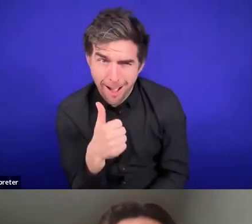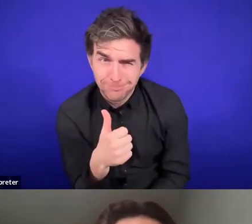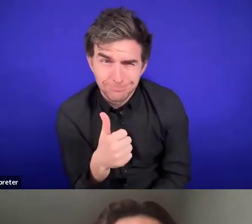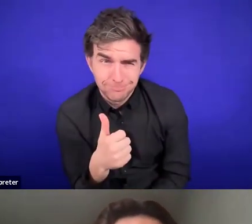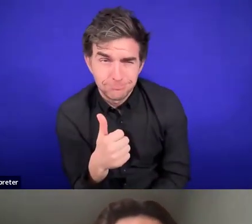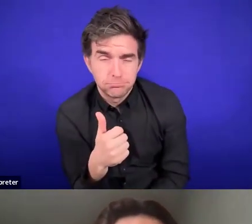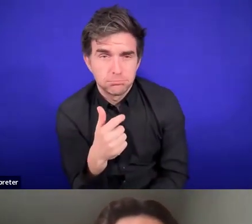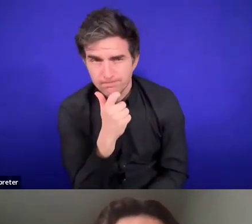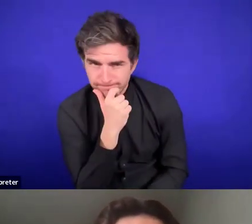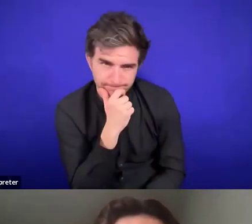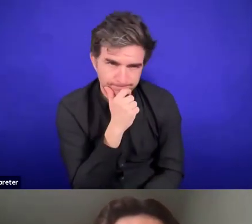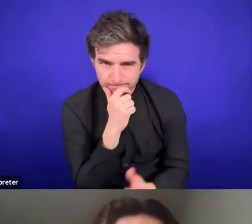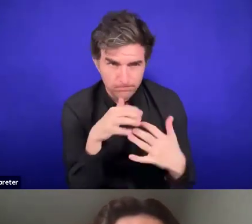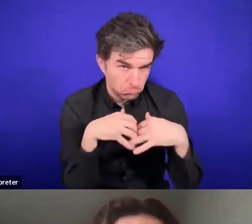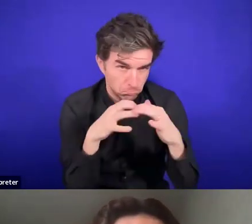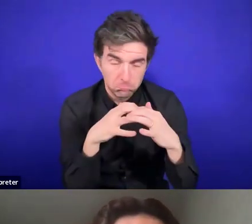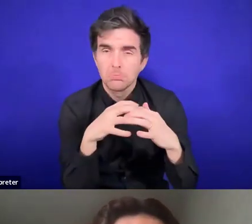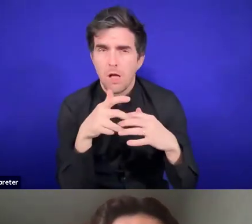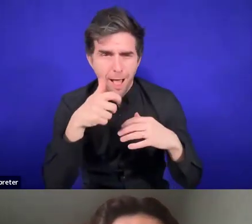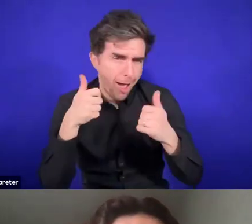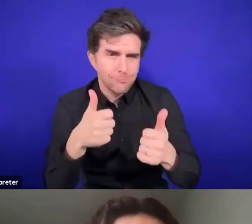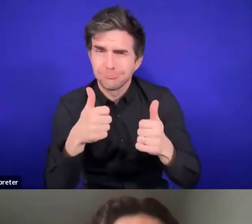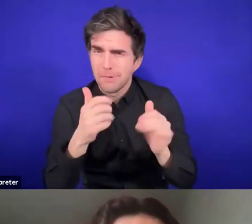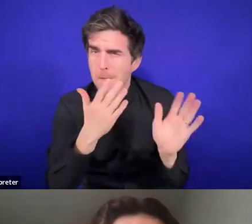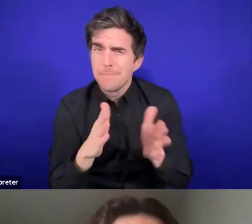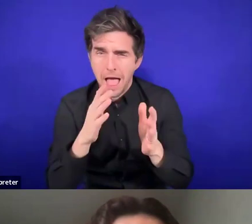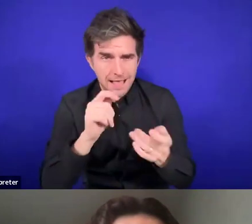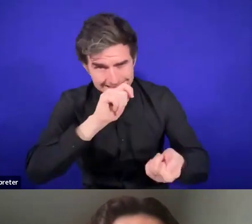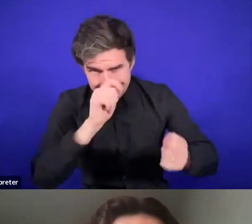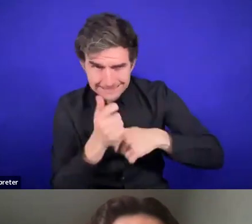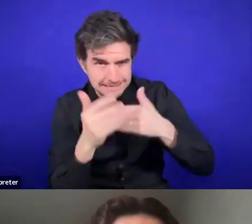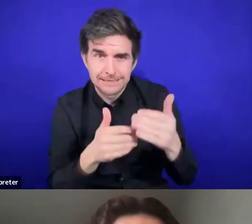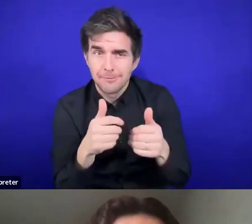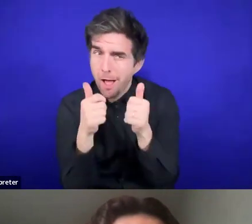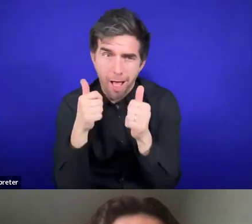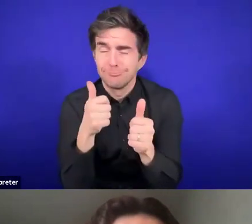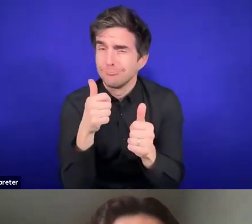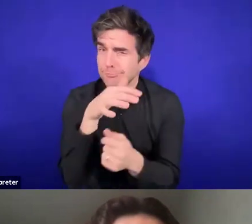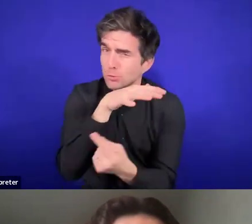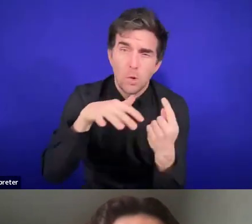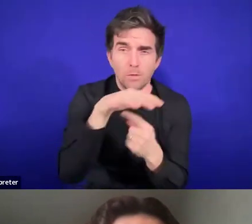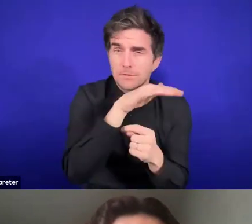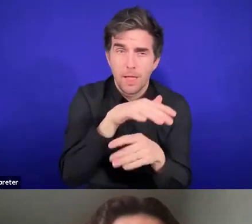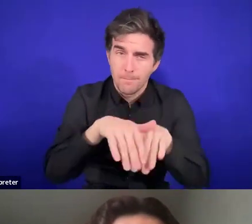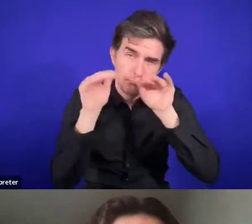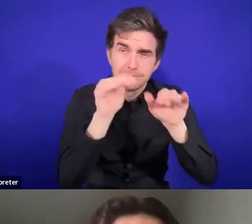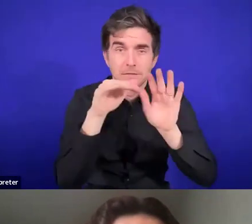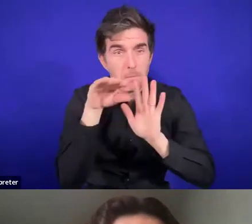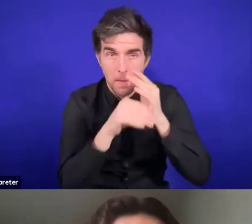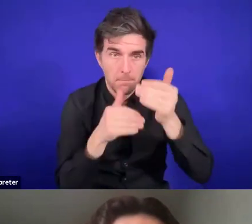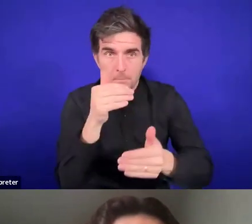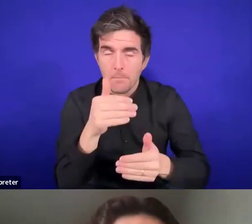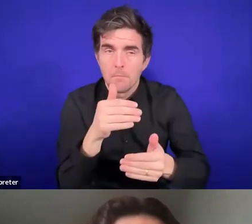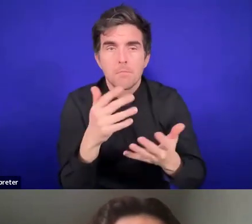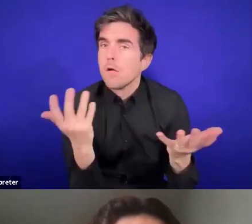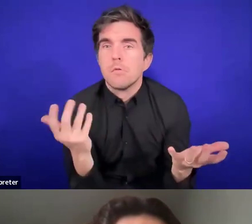protection programs. They don't speak, they are not well coordinated. So I think bringing models that put this